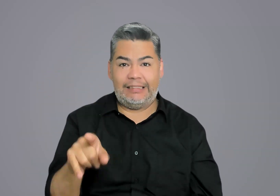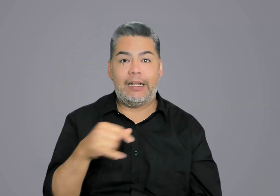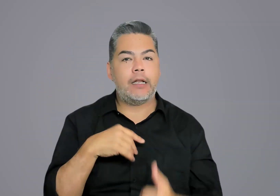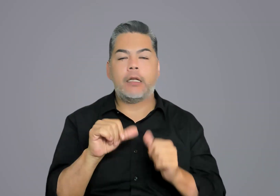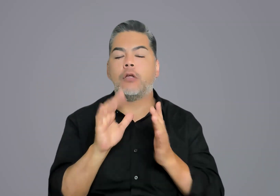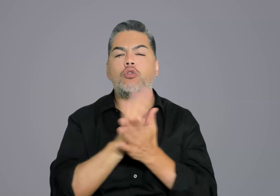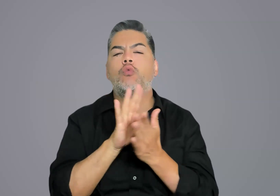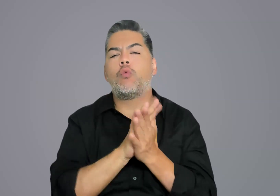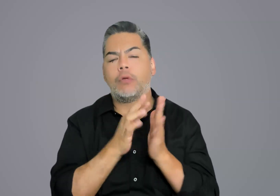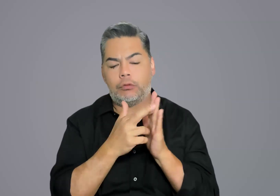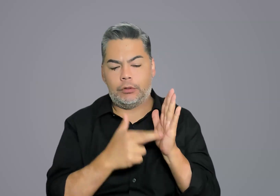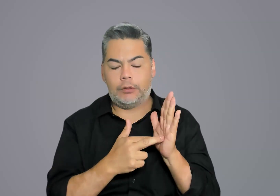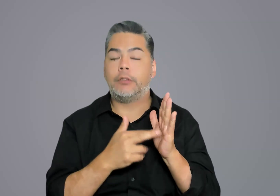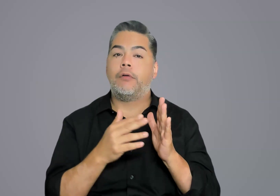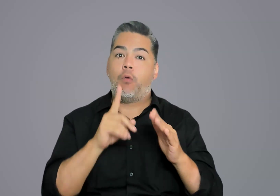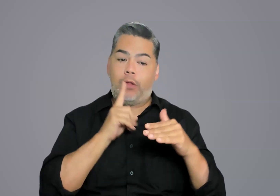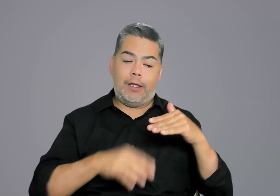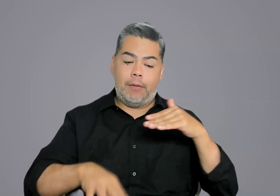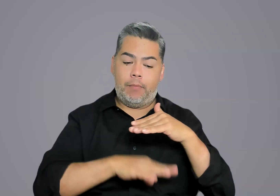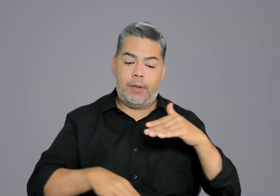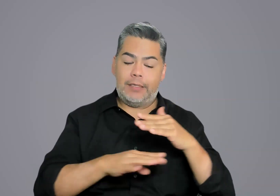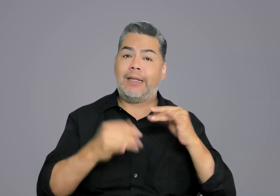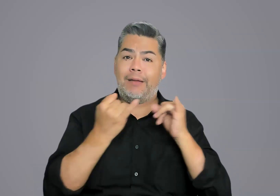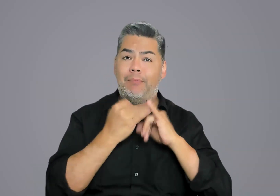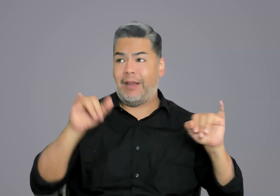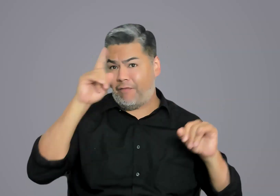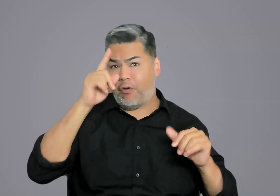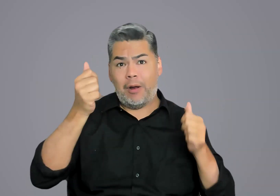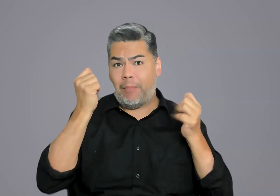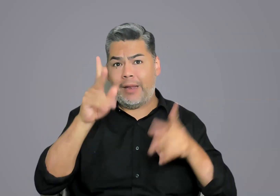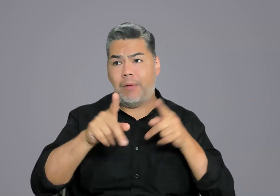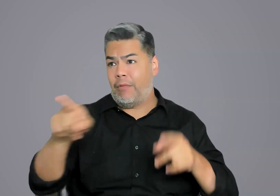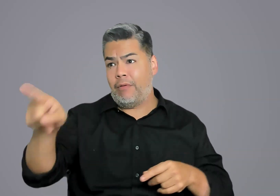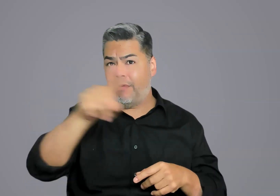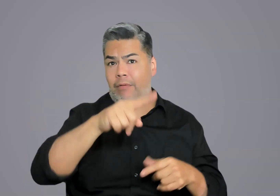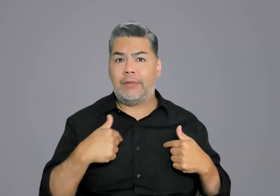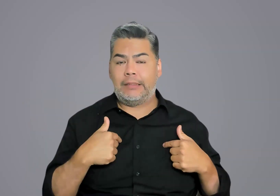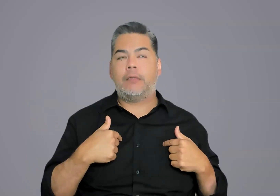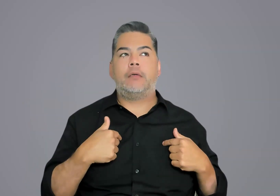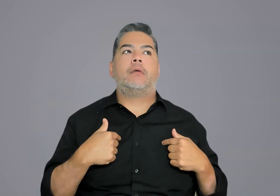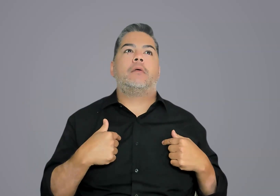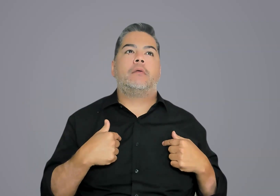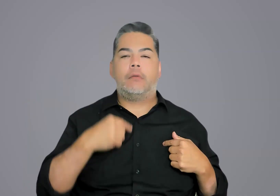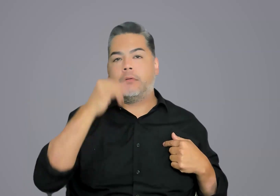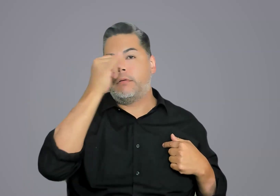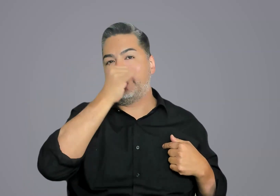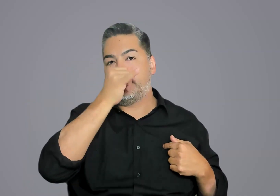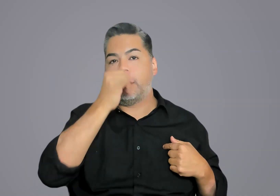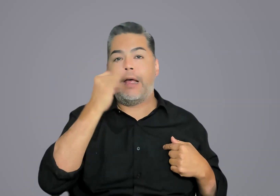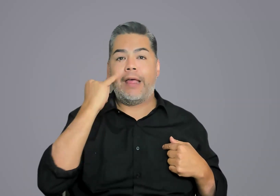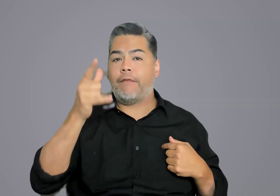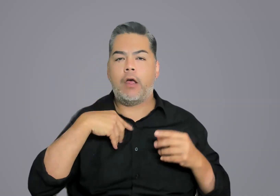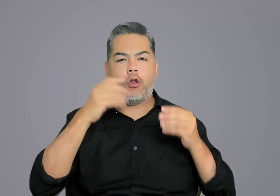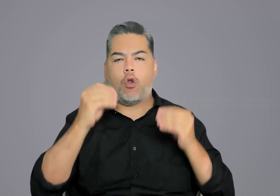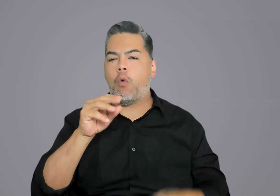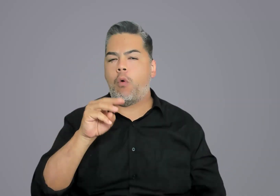registration or even basic independence for a lot of people can become a chore with the incorrect or missing markup.